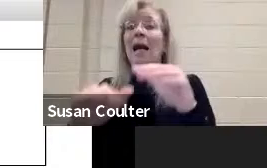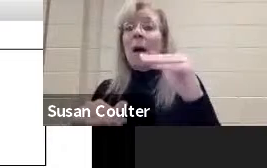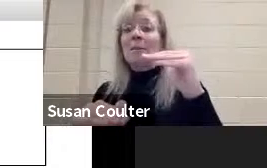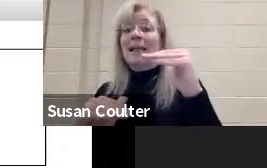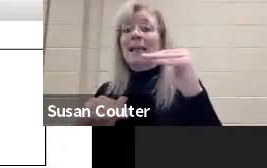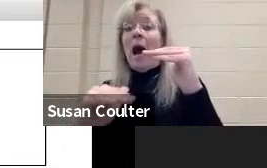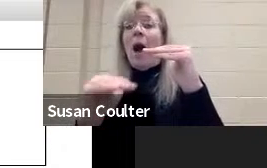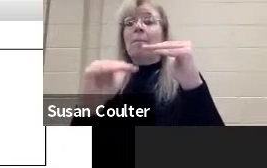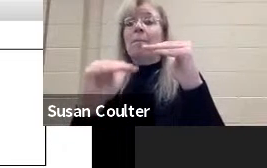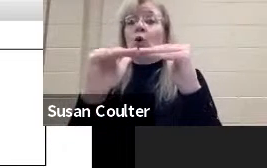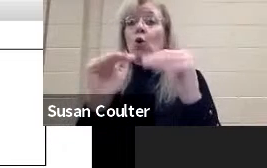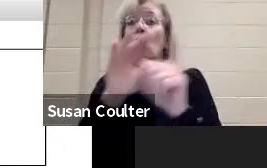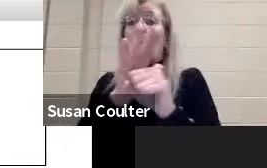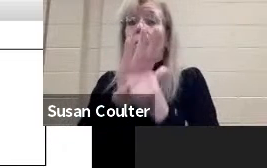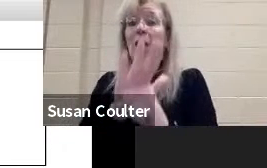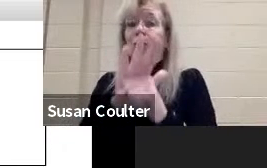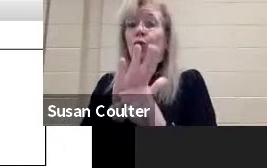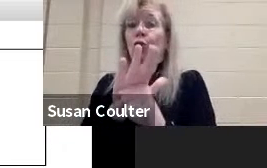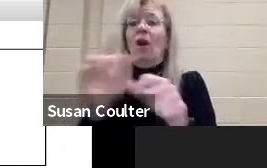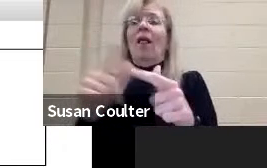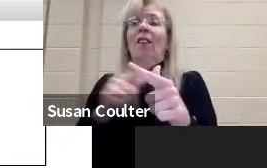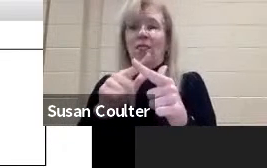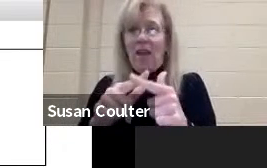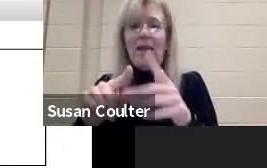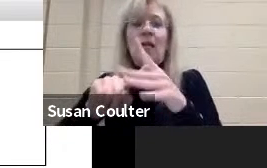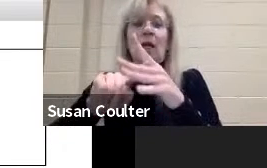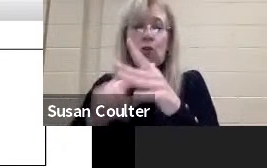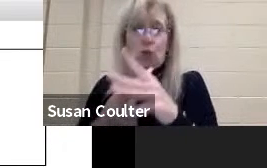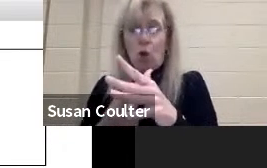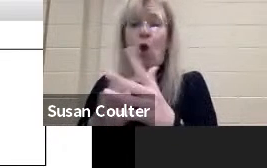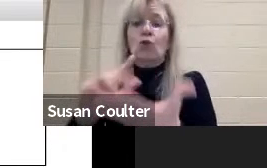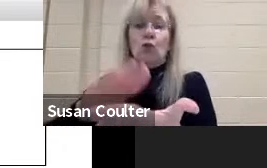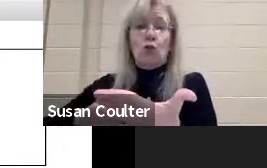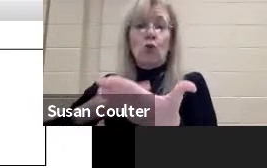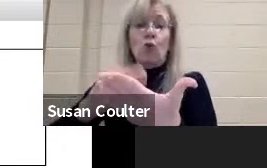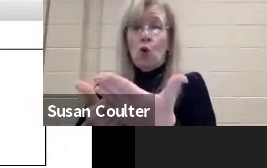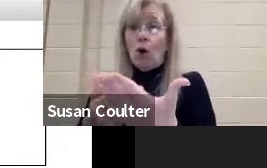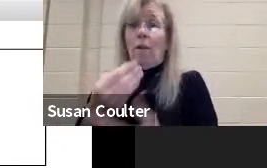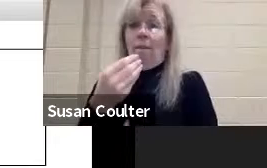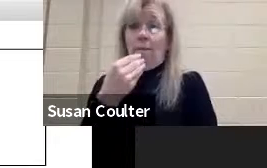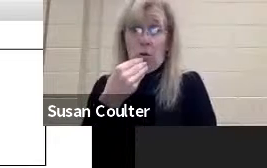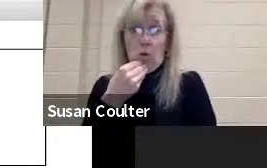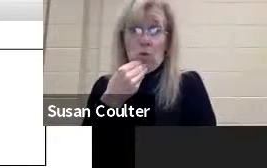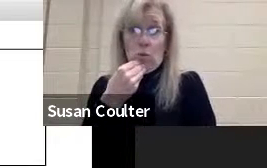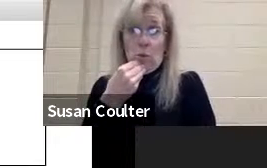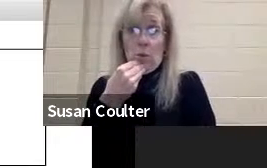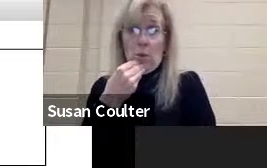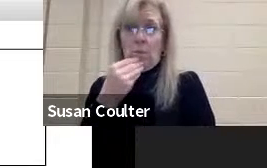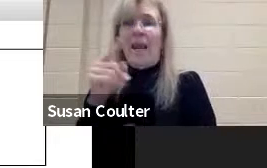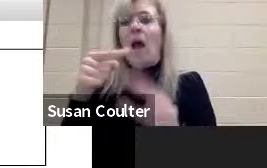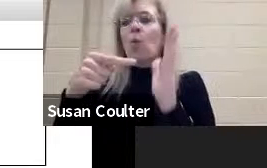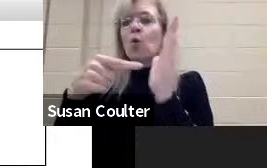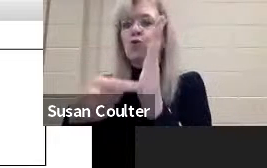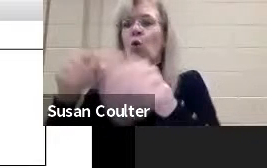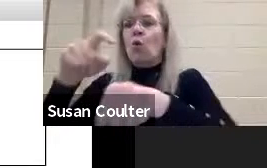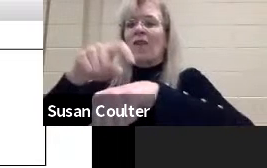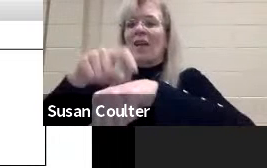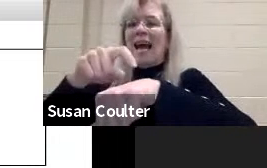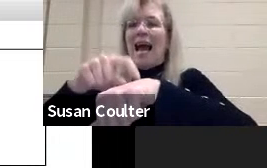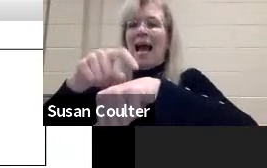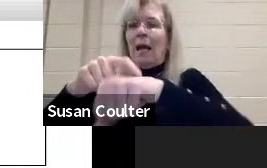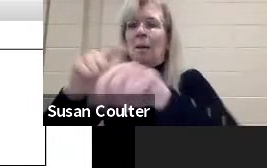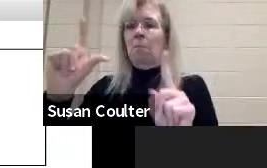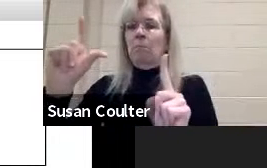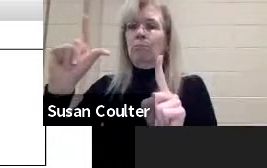So it comes up to pressure, then it starts to cook the food. And I will show you